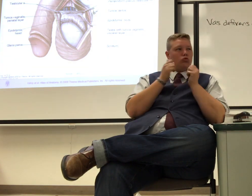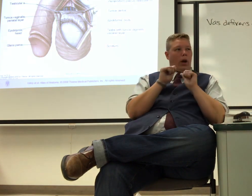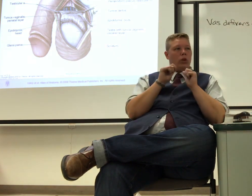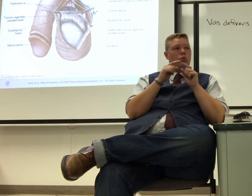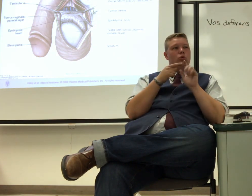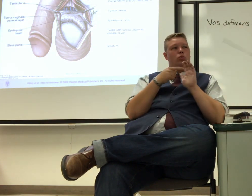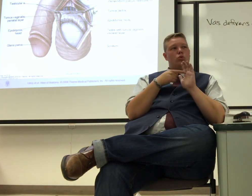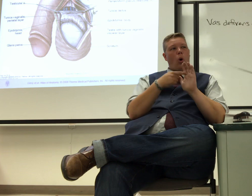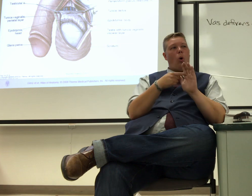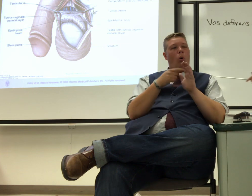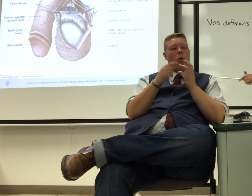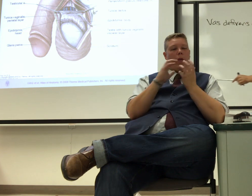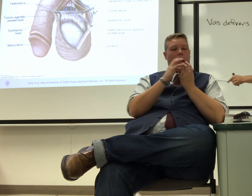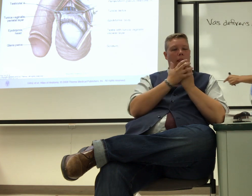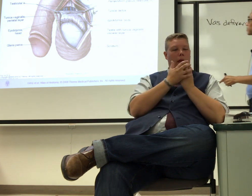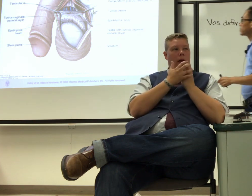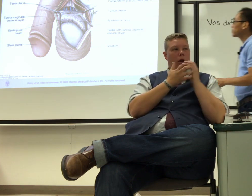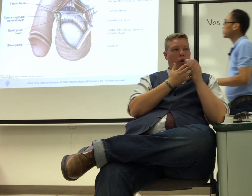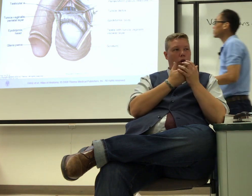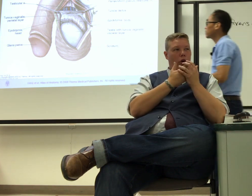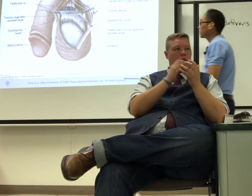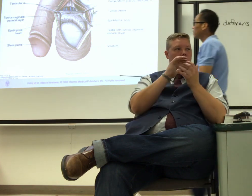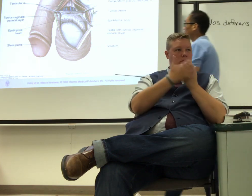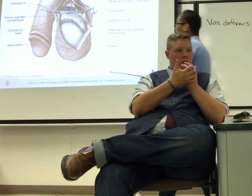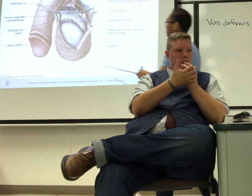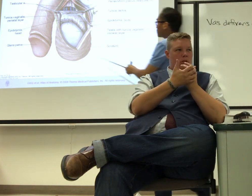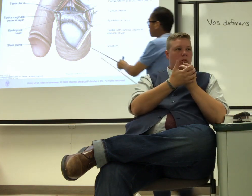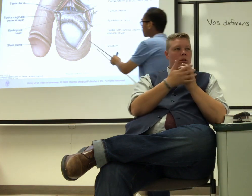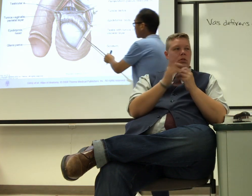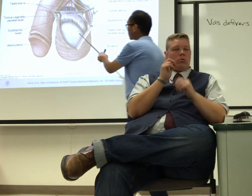away all the layers